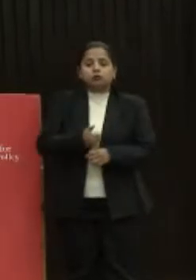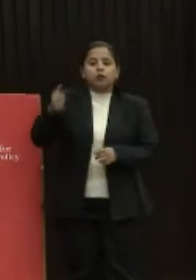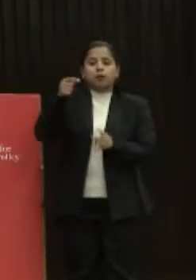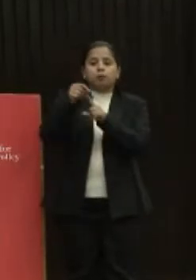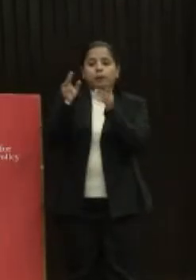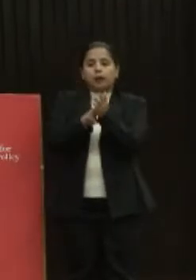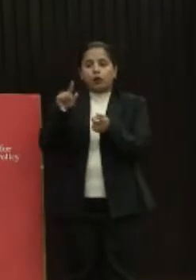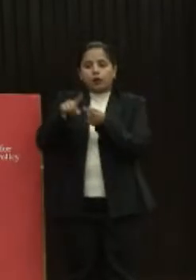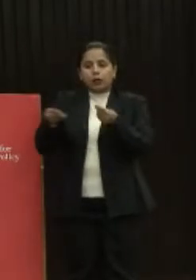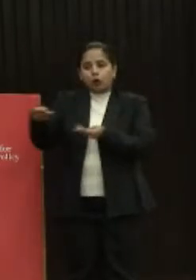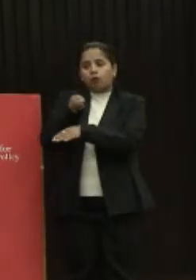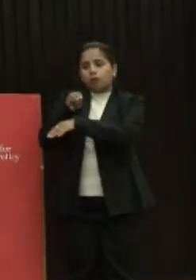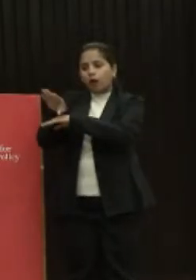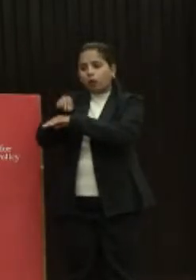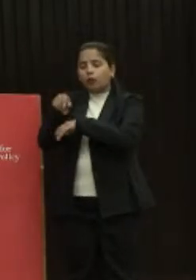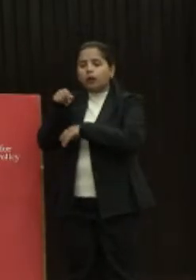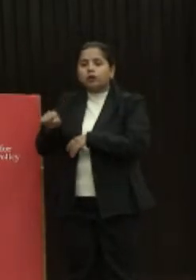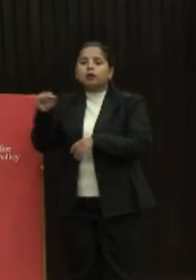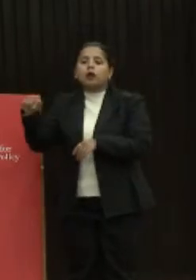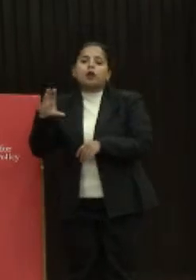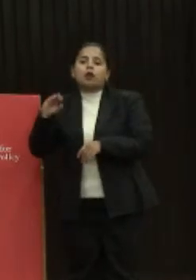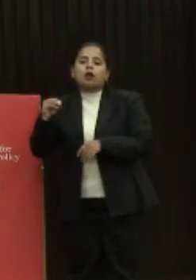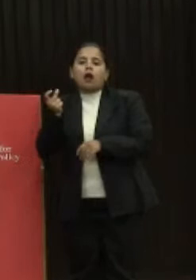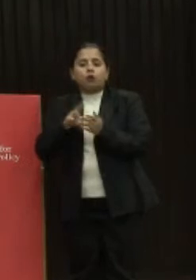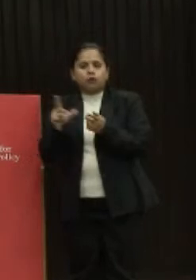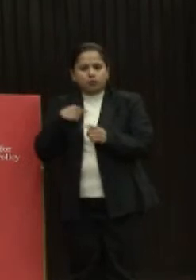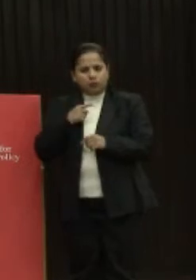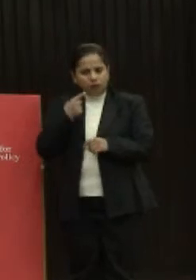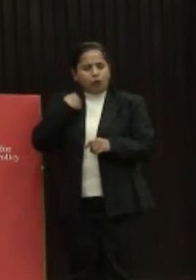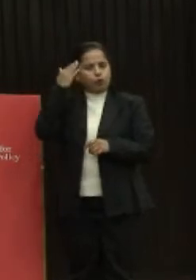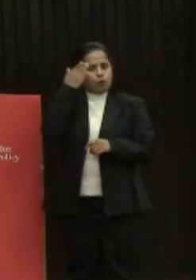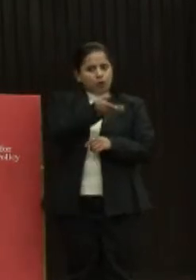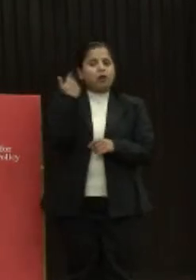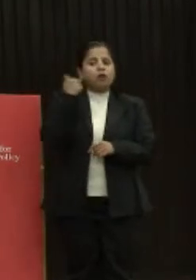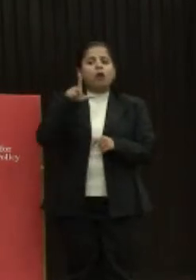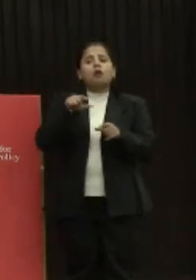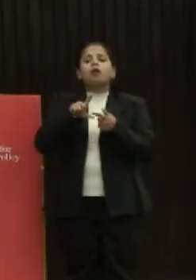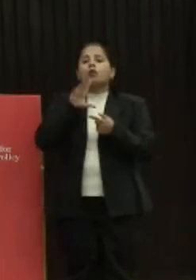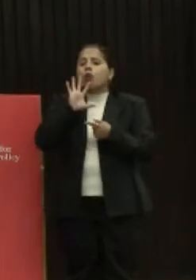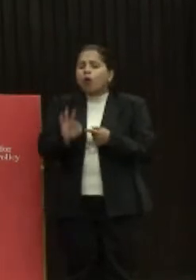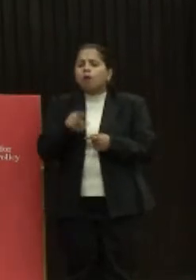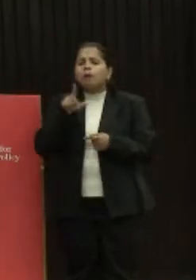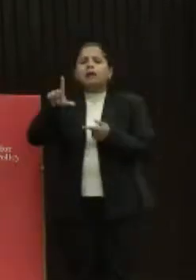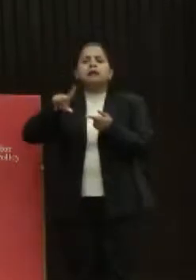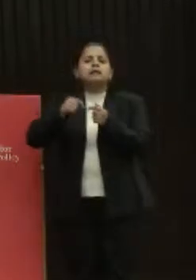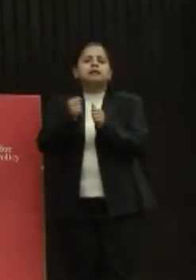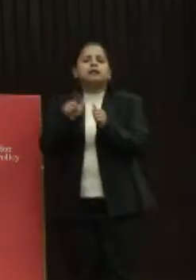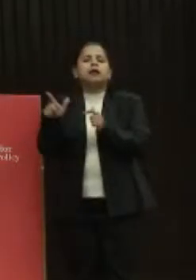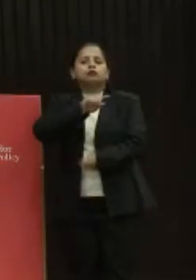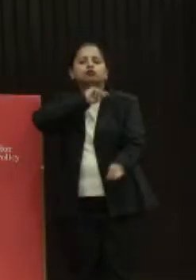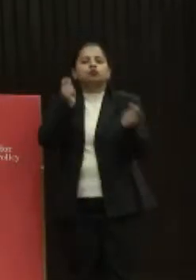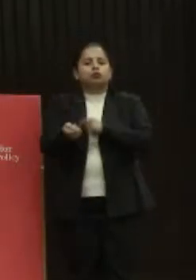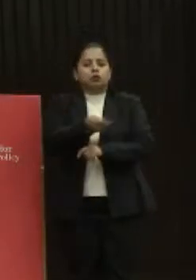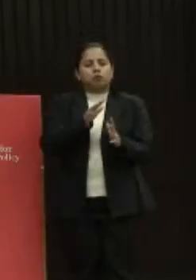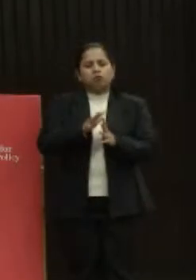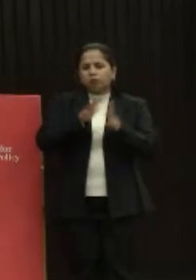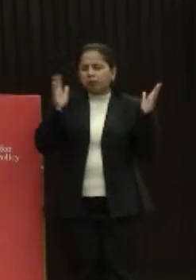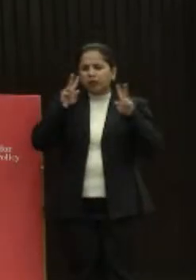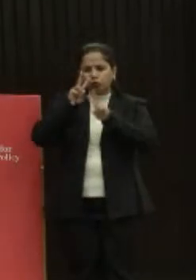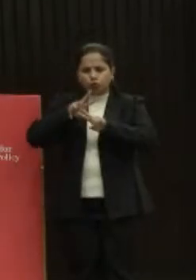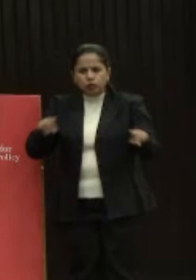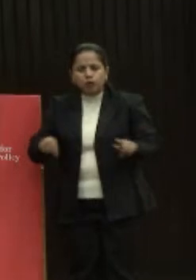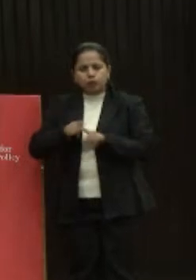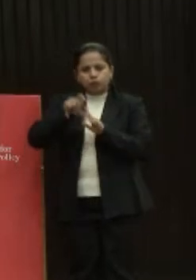Minister's Economic Advisory Council. I knew him first as a legal reformer. He had directed this large research